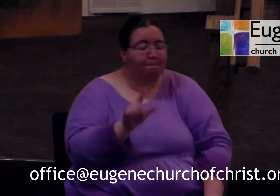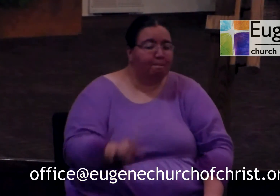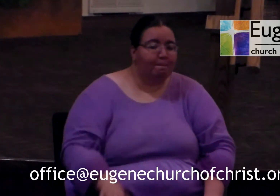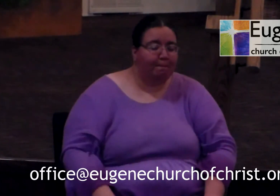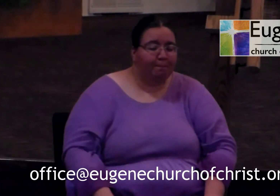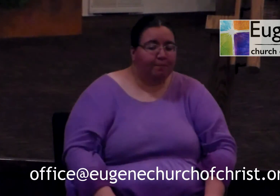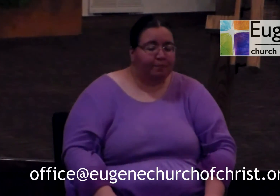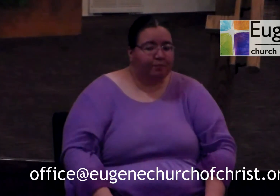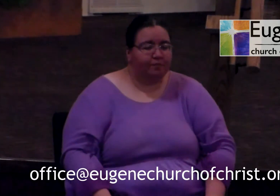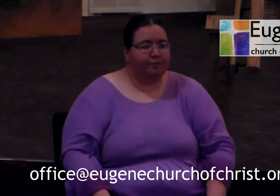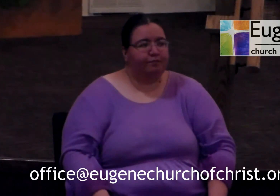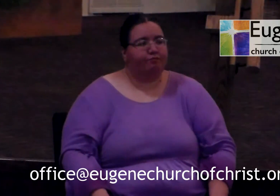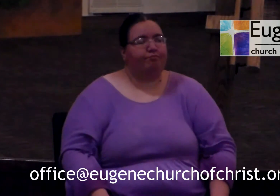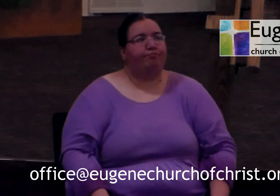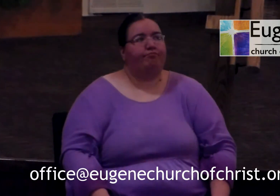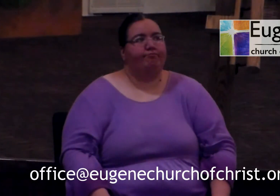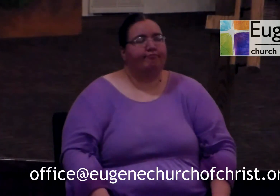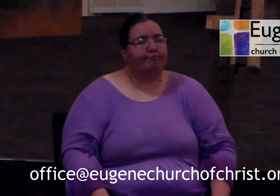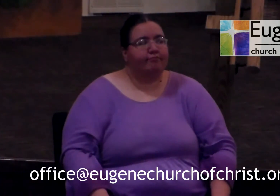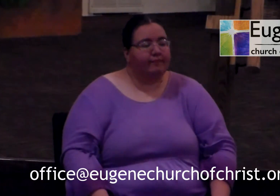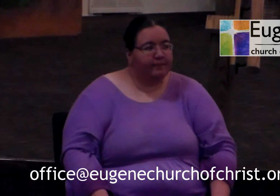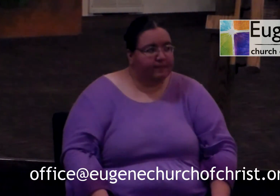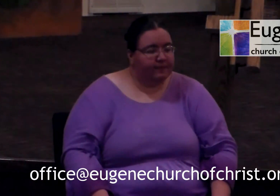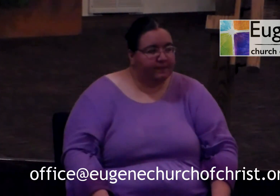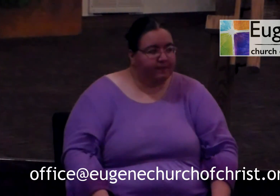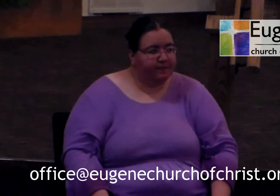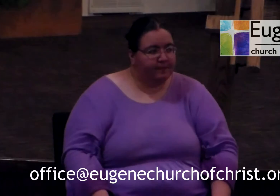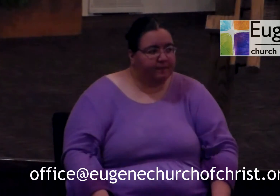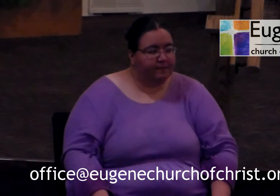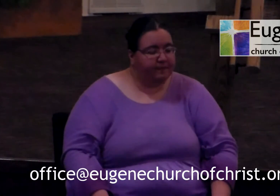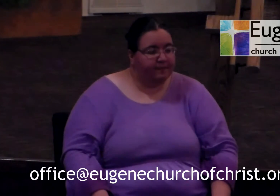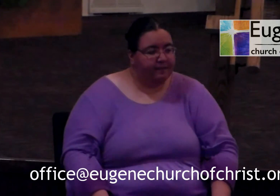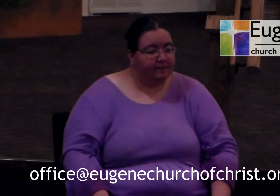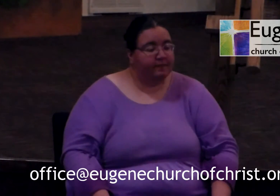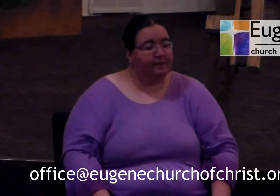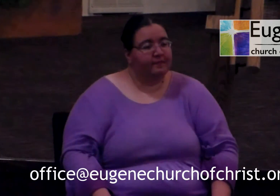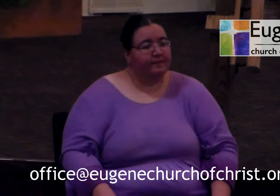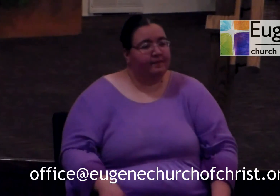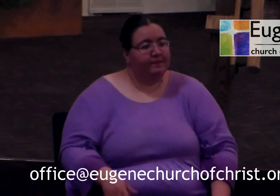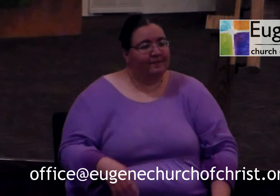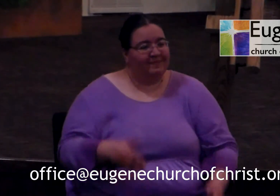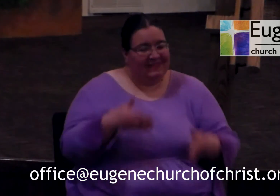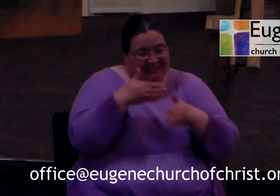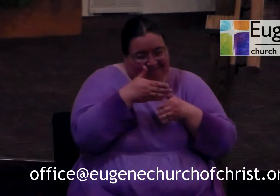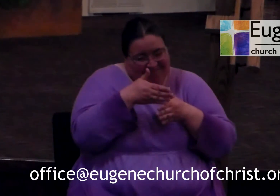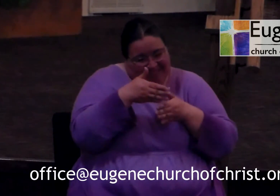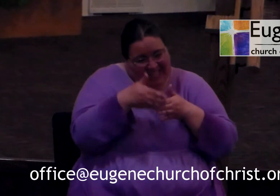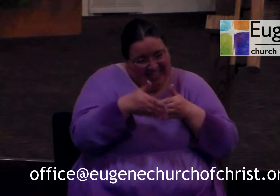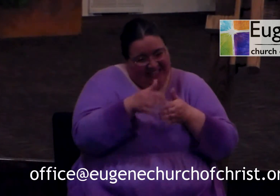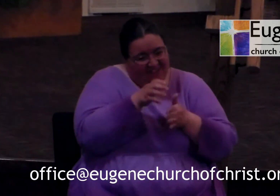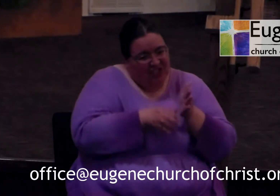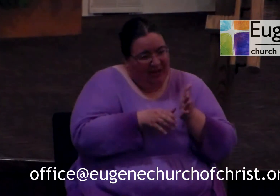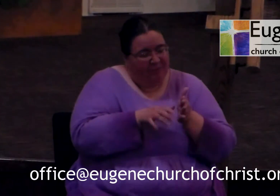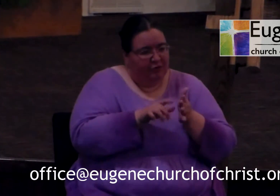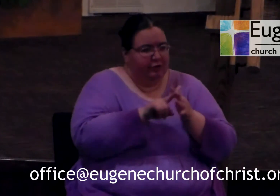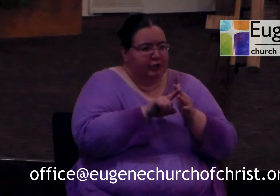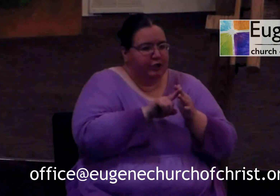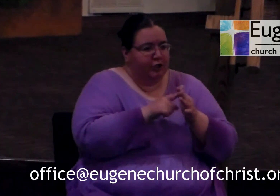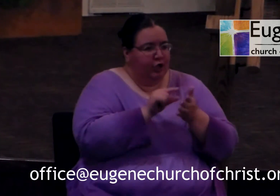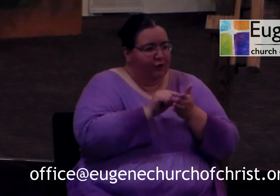In John chapter 21, we find a section towards the end of the chapter, beginning in verse 15, that if you have a version